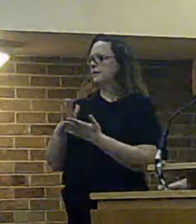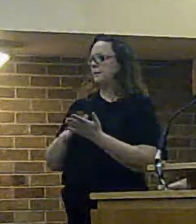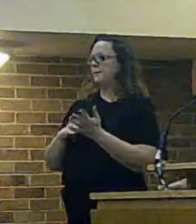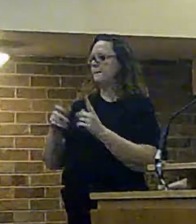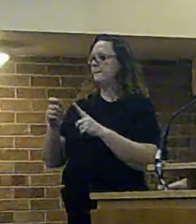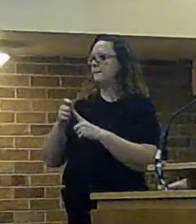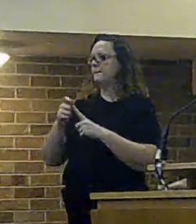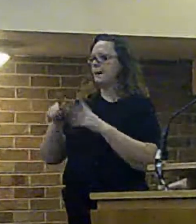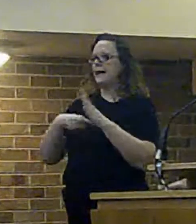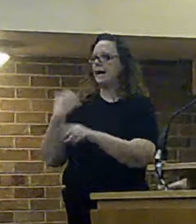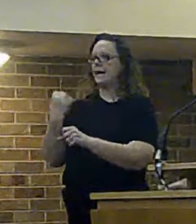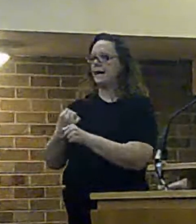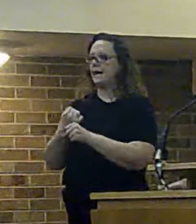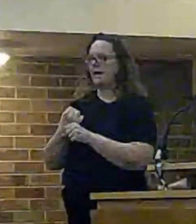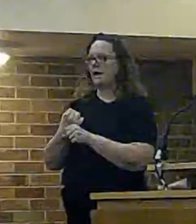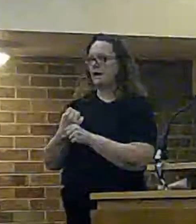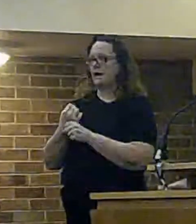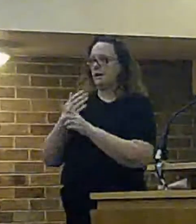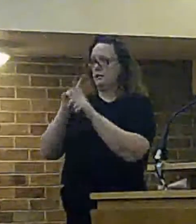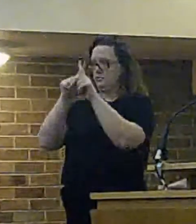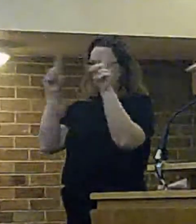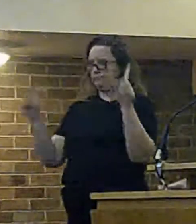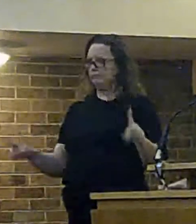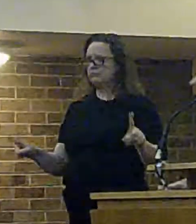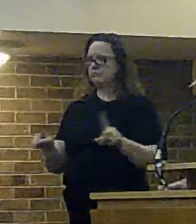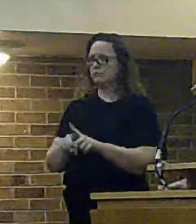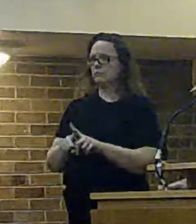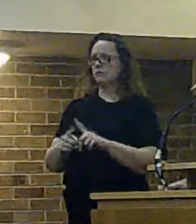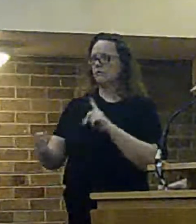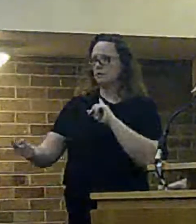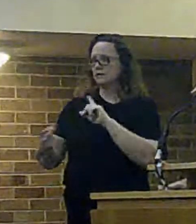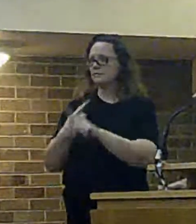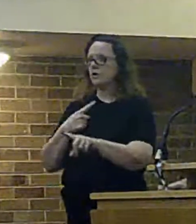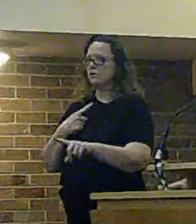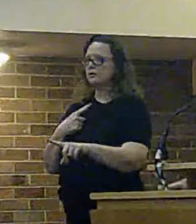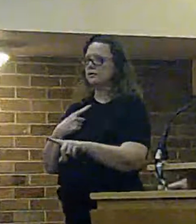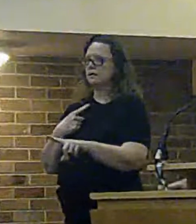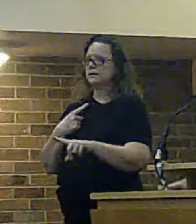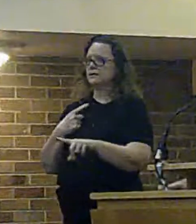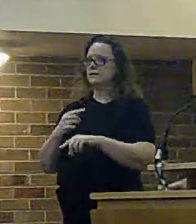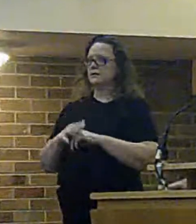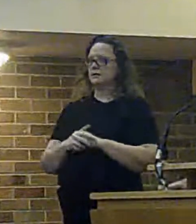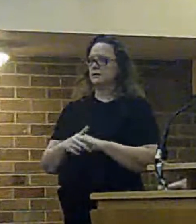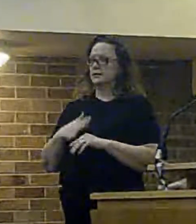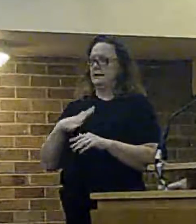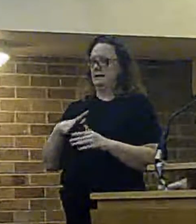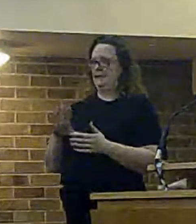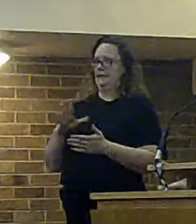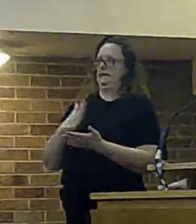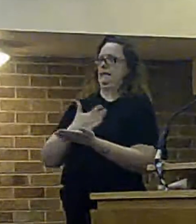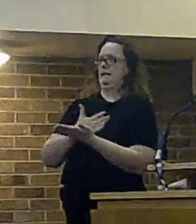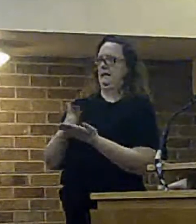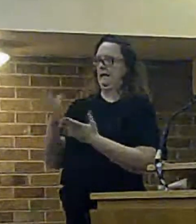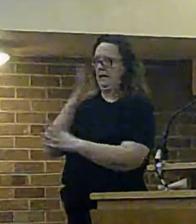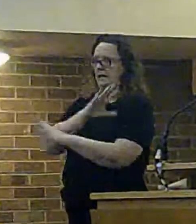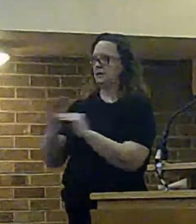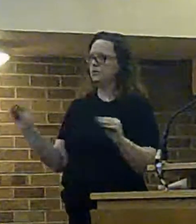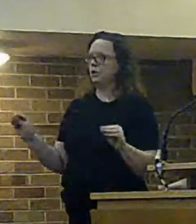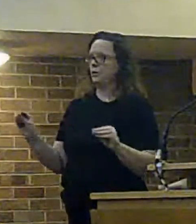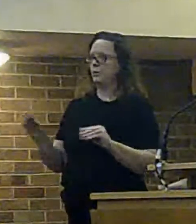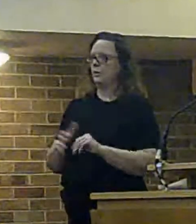incidents where the response was from station. So it's mapping the station responses, and to make that clear, because I understand